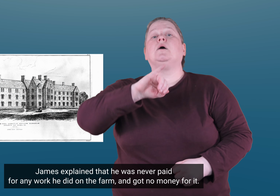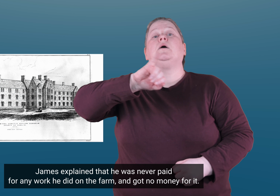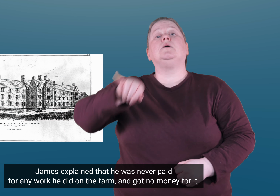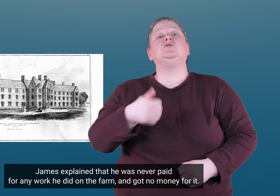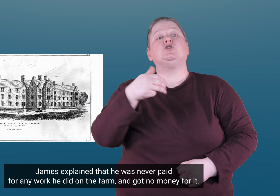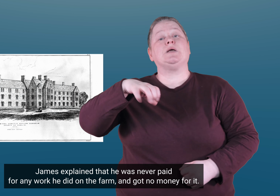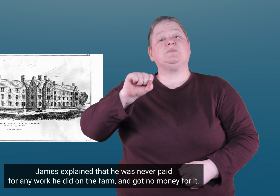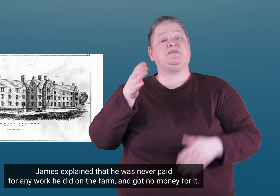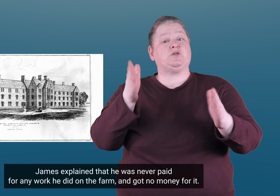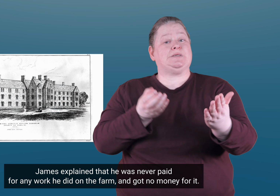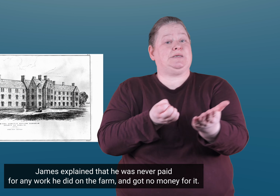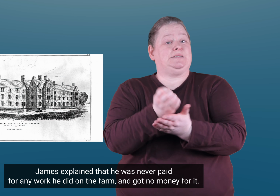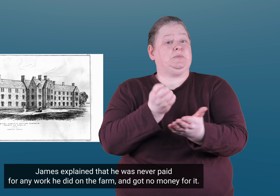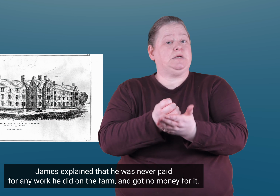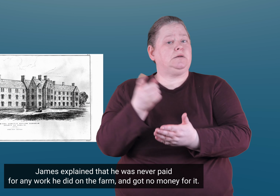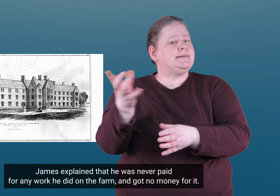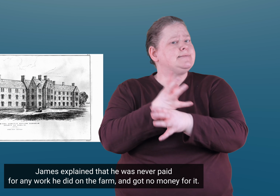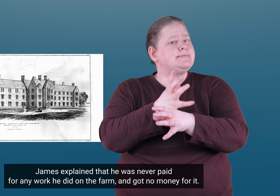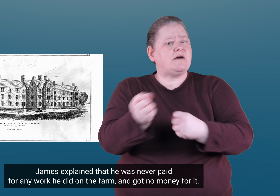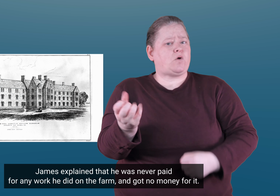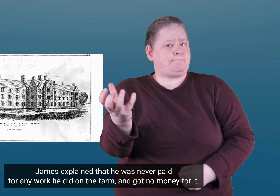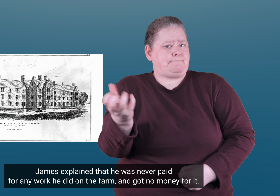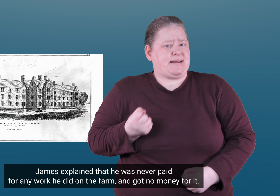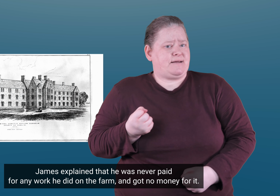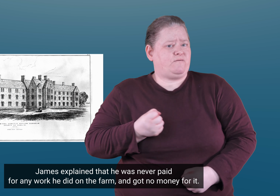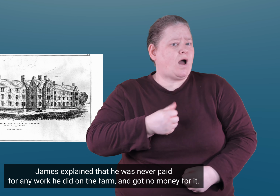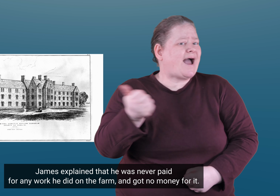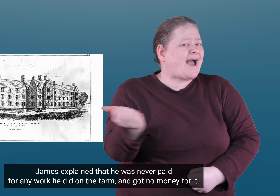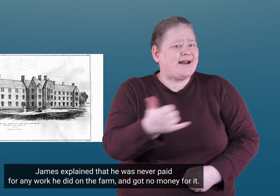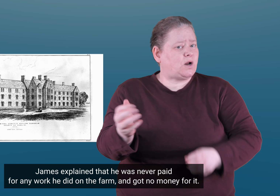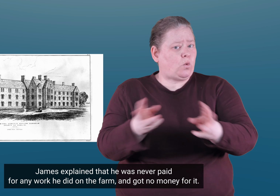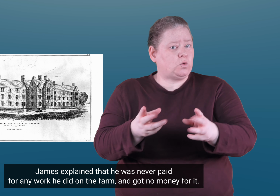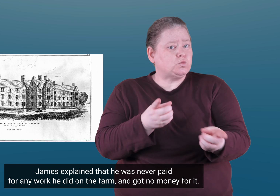James explained that he was never paid for any work he did on the farm